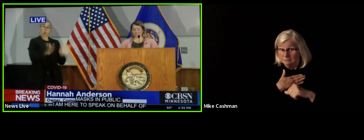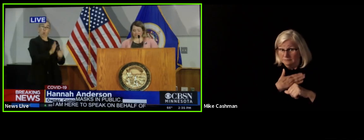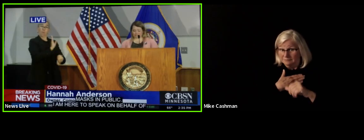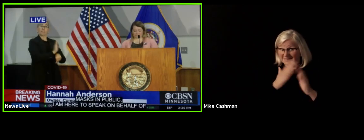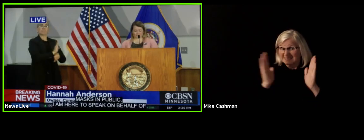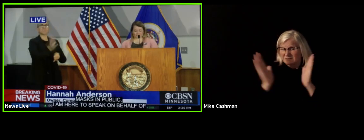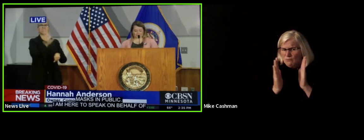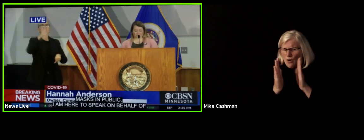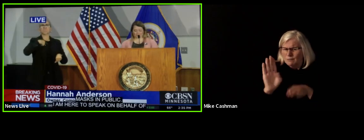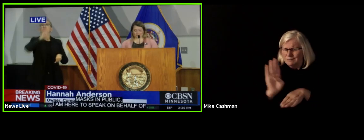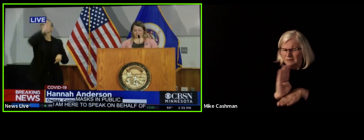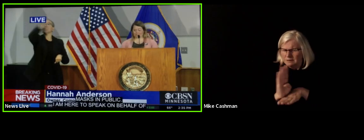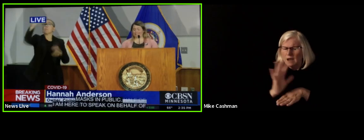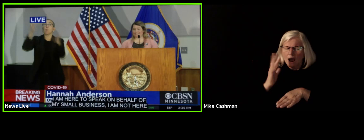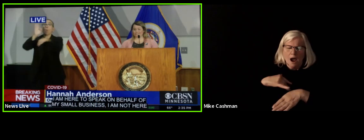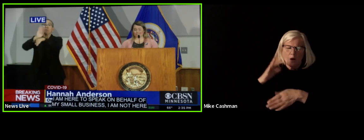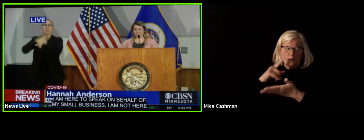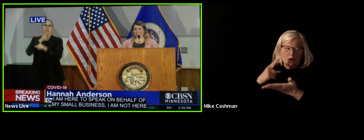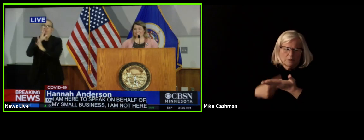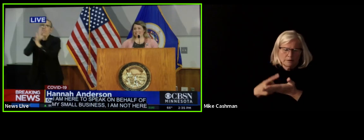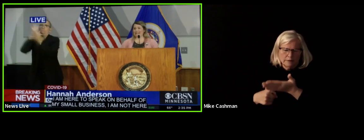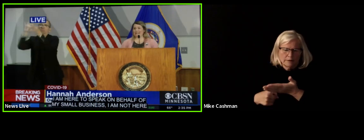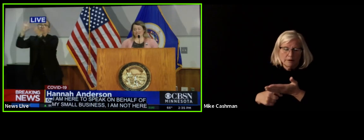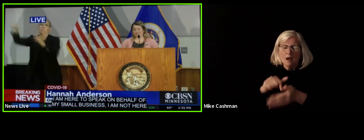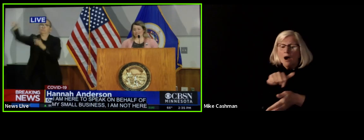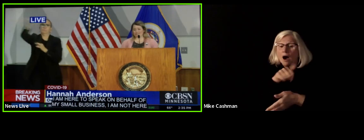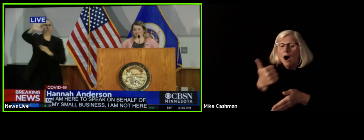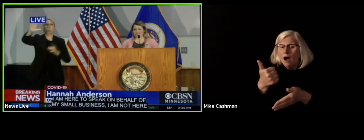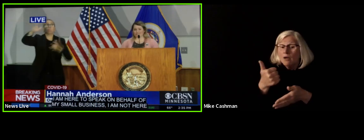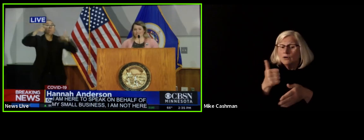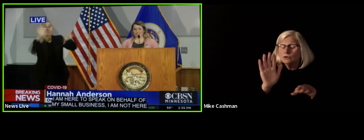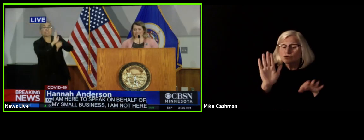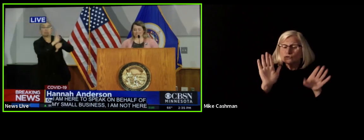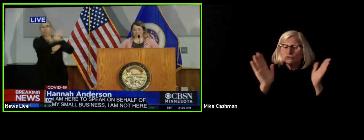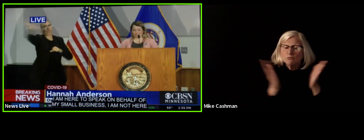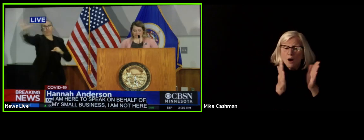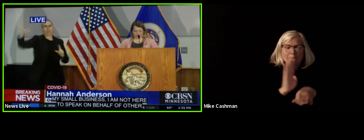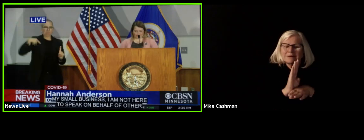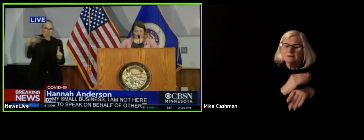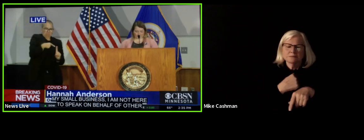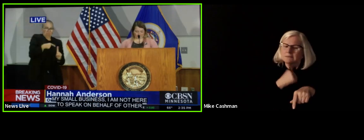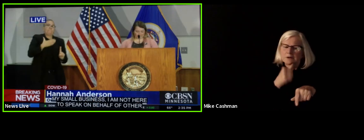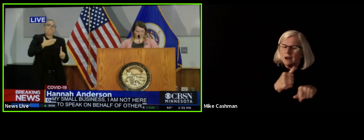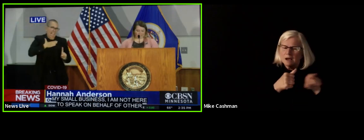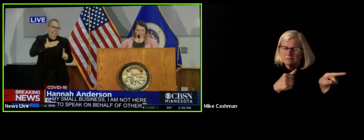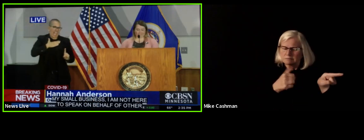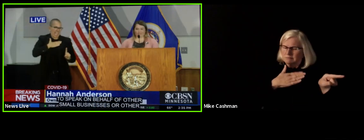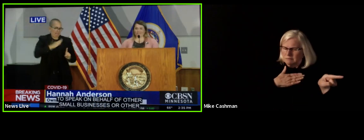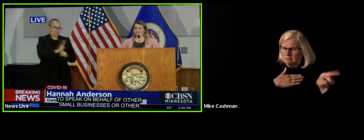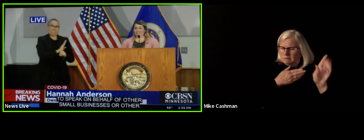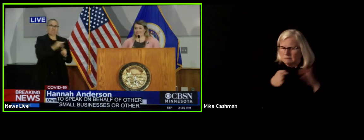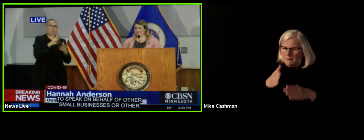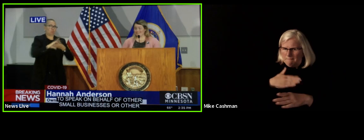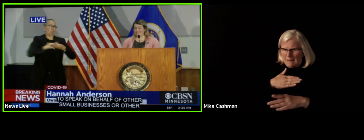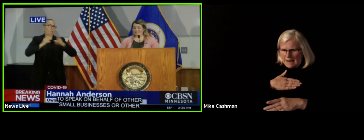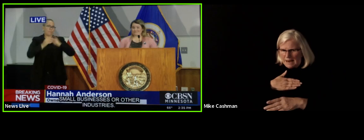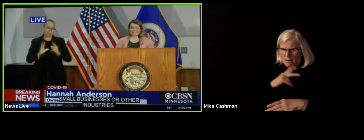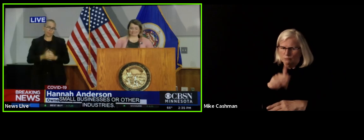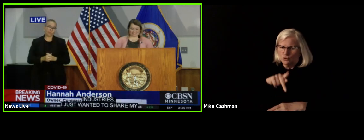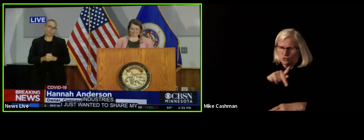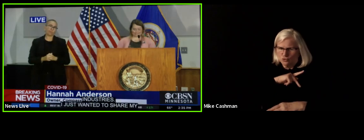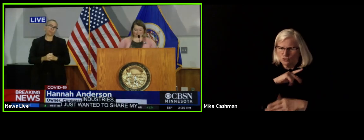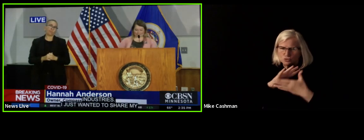other small businesses or any other industries. I just want to share my personal business story with you. So if we haven't met yet,